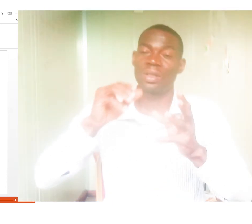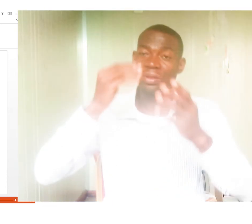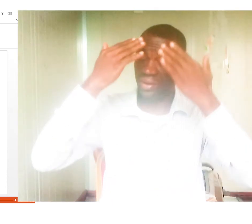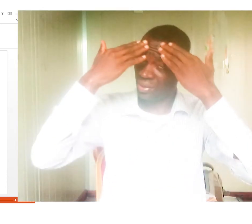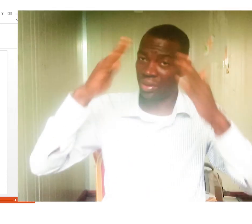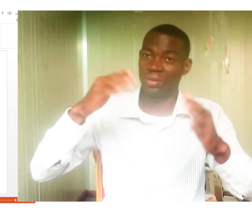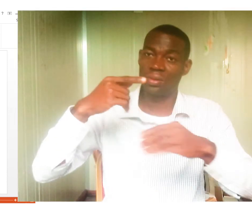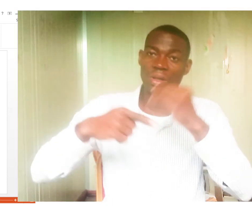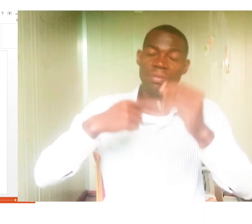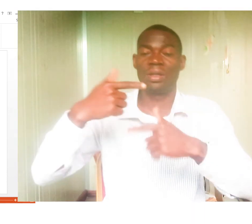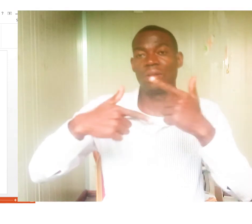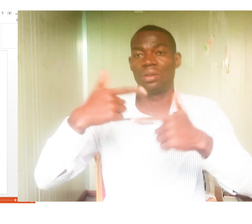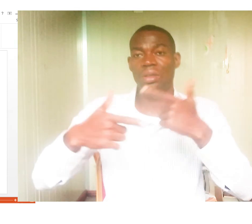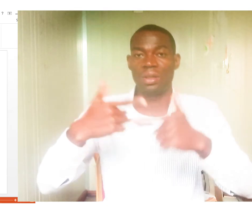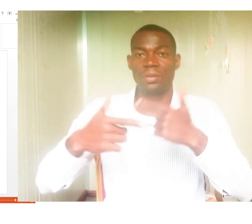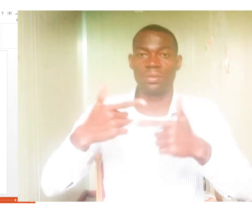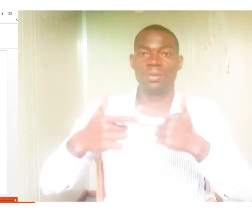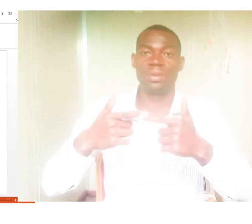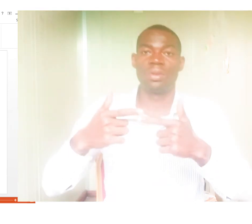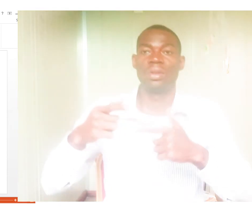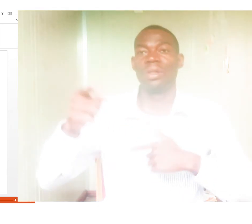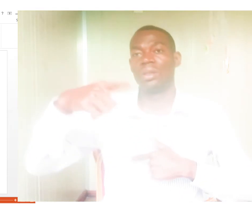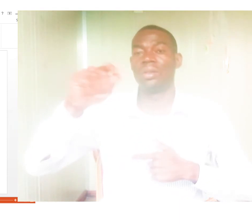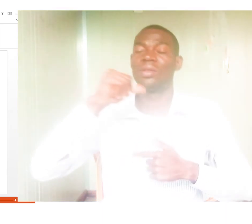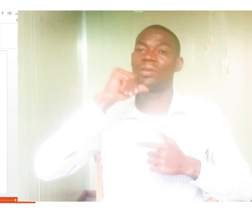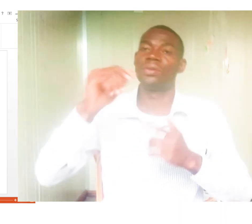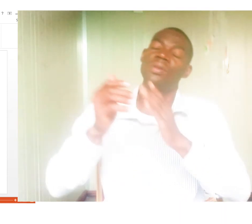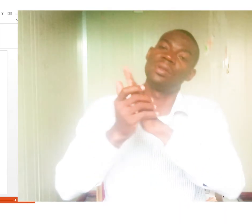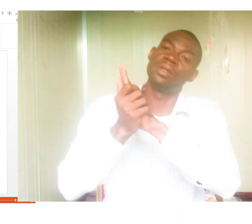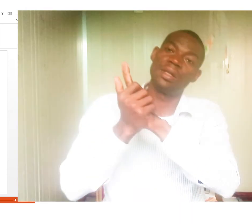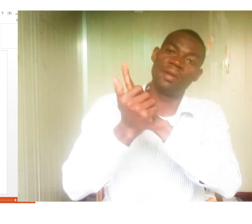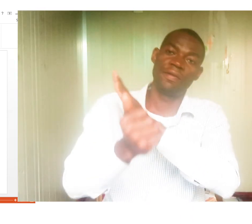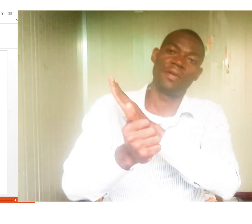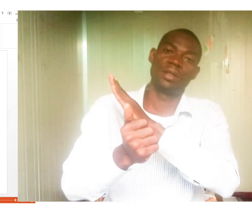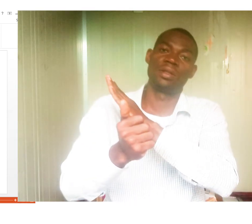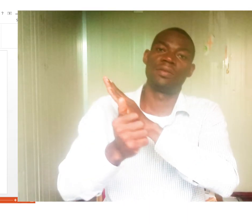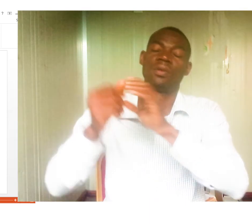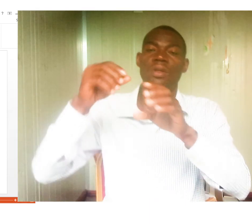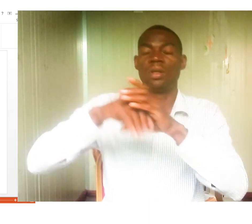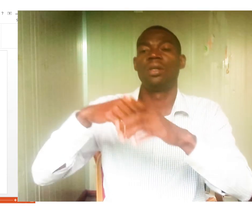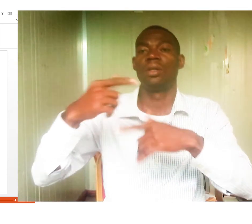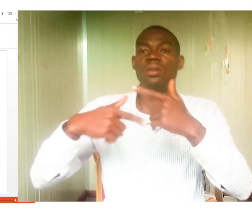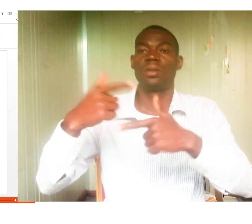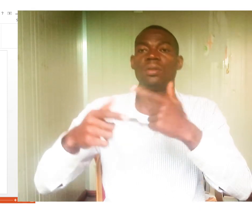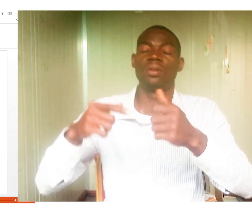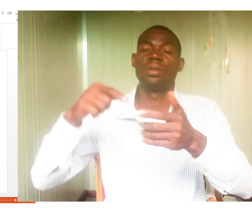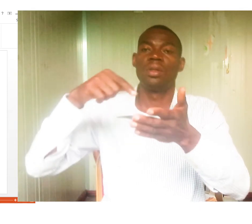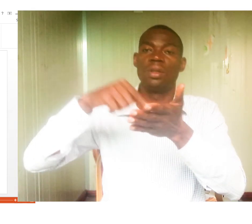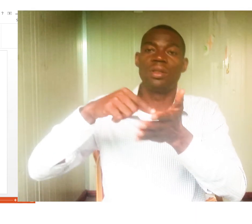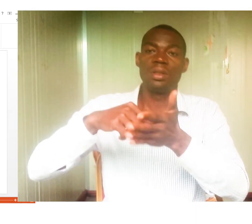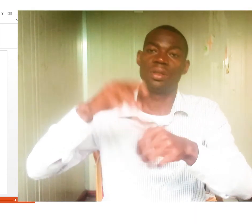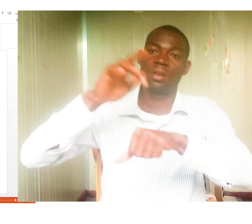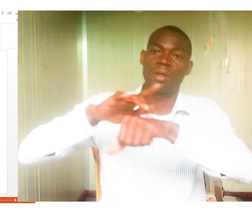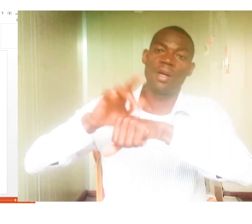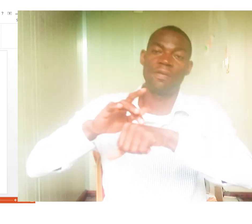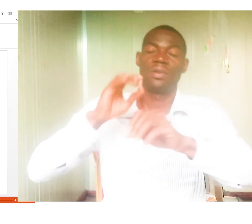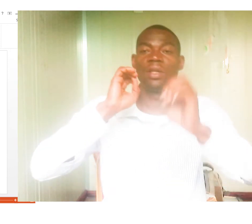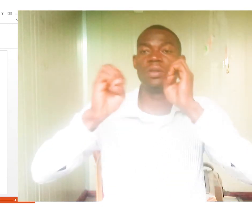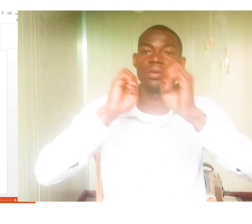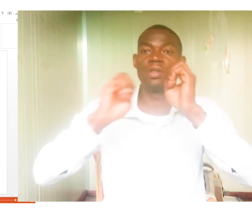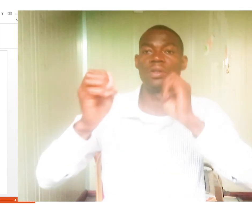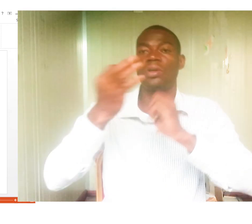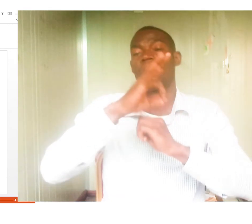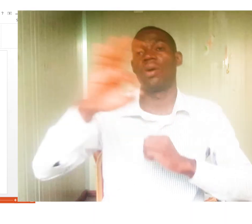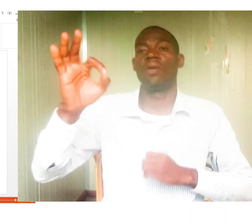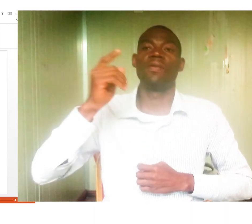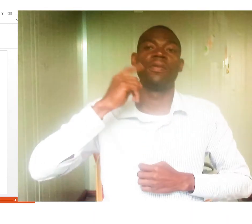not competent in sign language. This affects the education of deaf